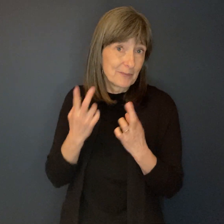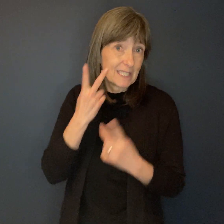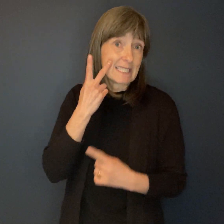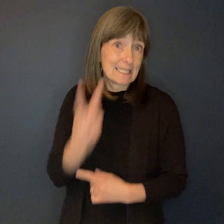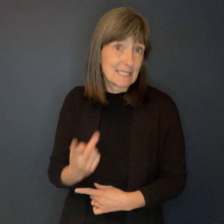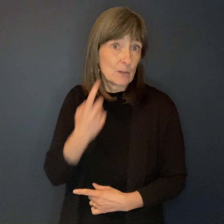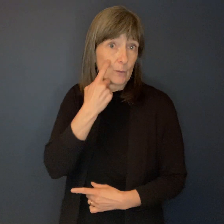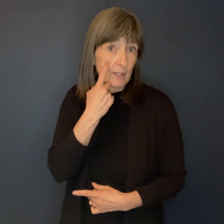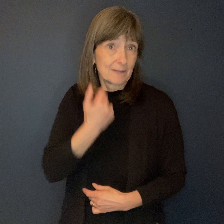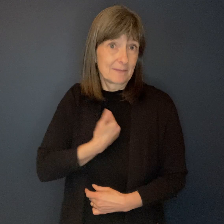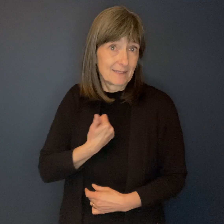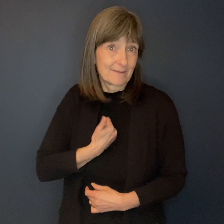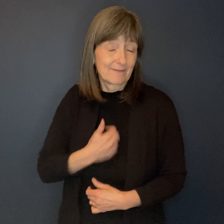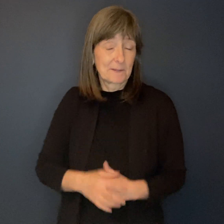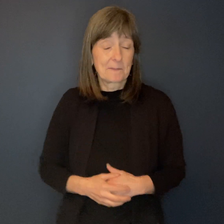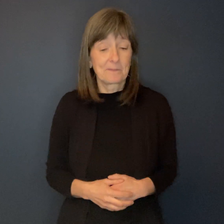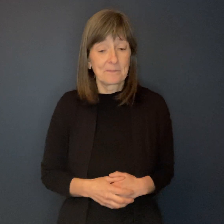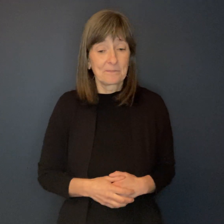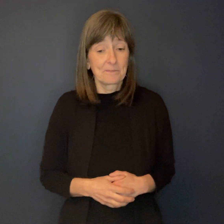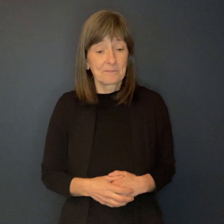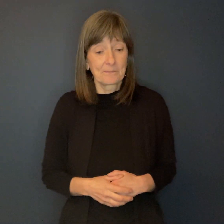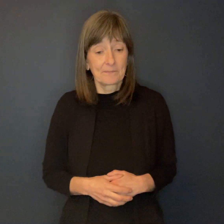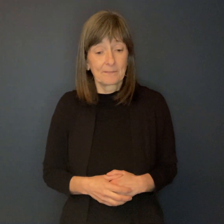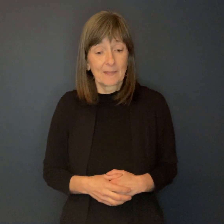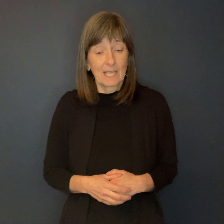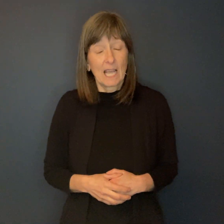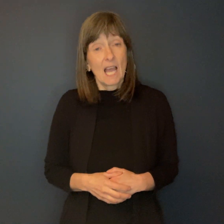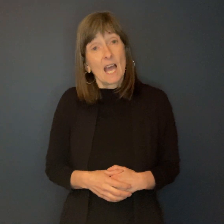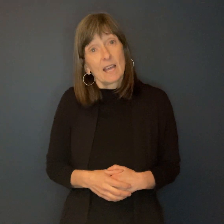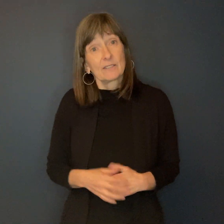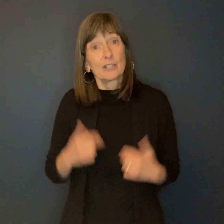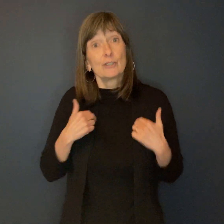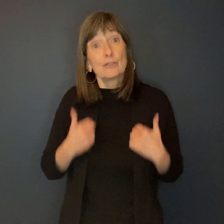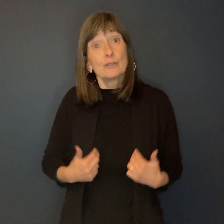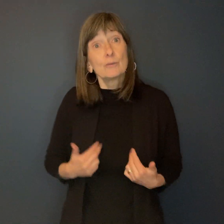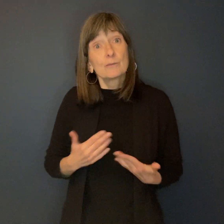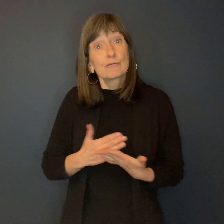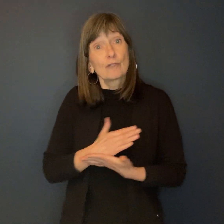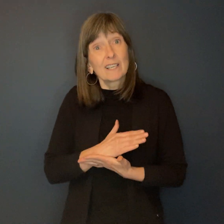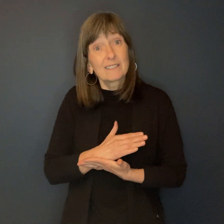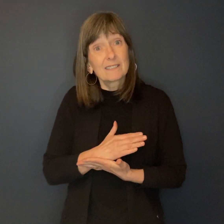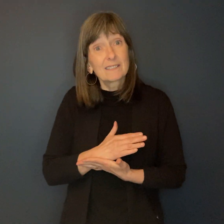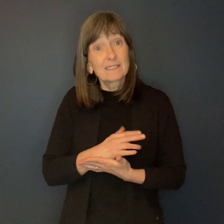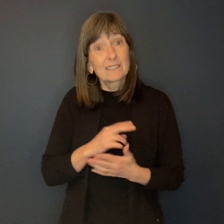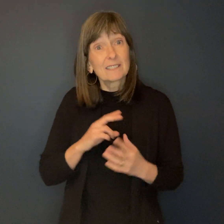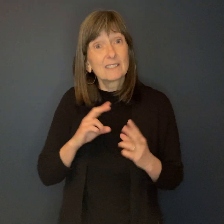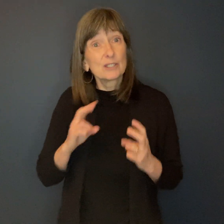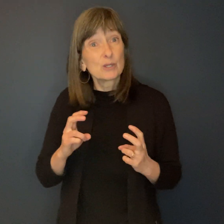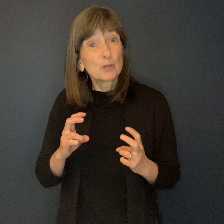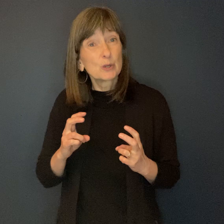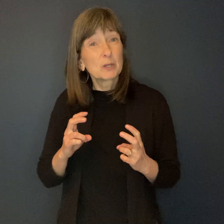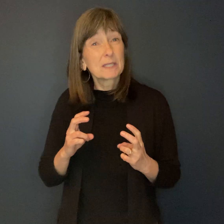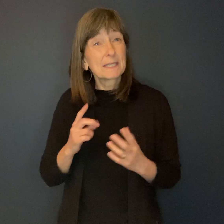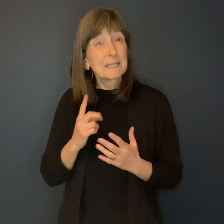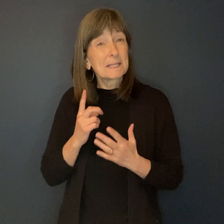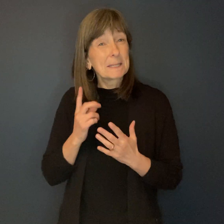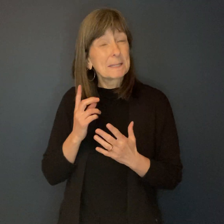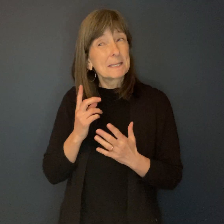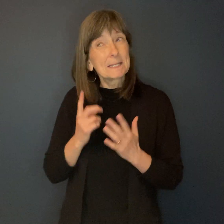human rights issues, sometimes people think you're going down the wrong track when you're going down human